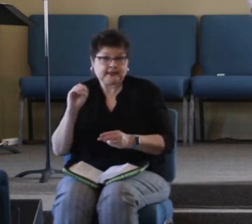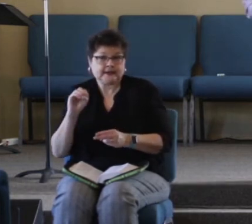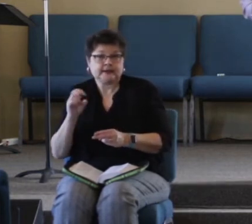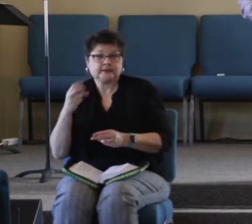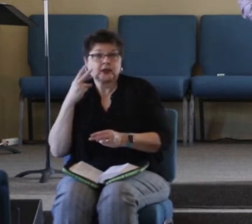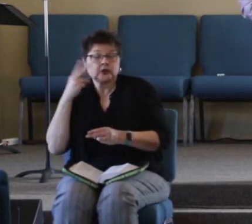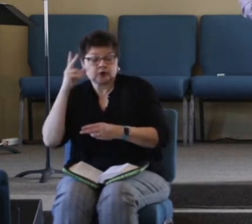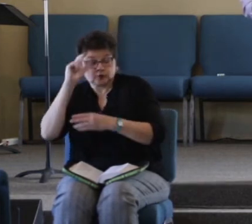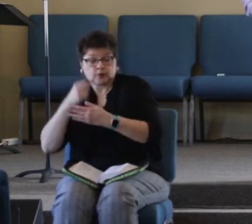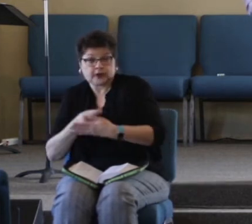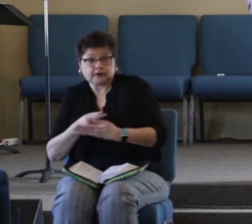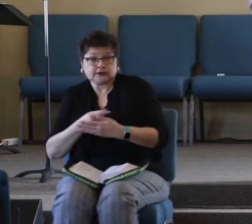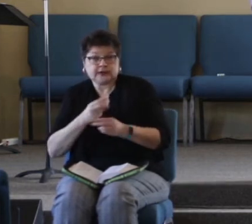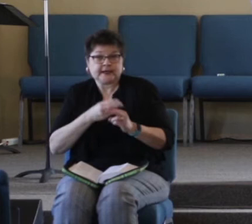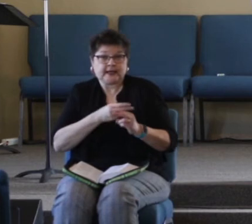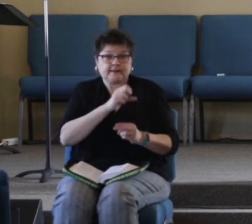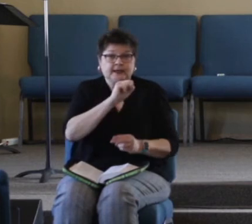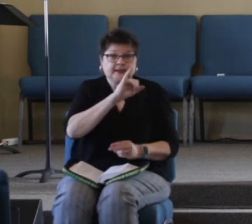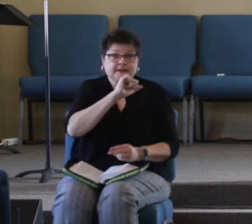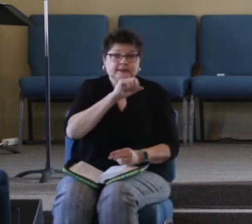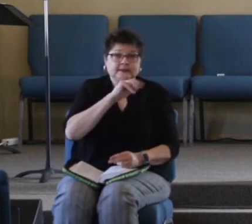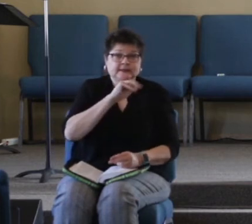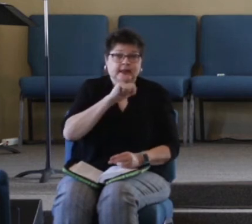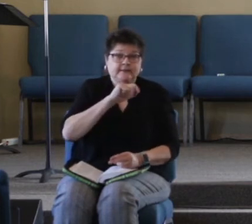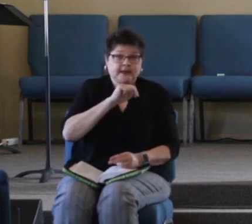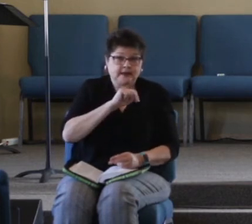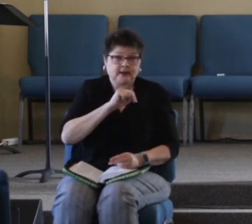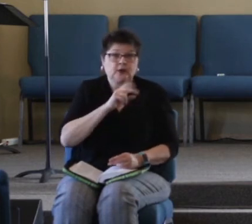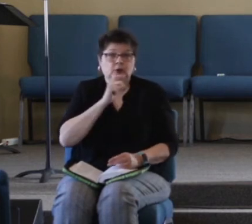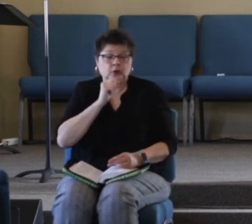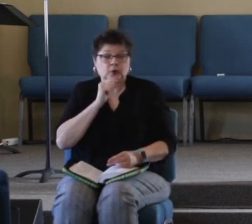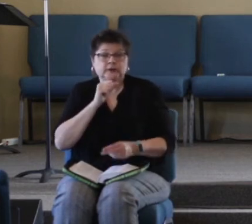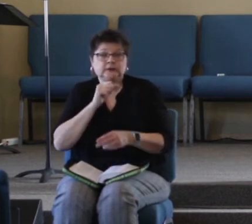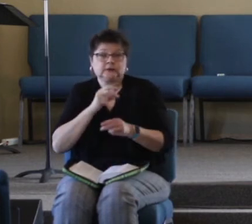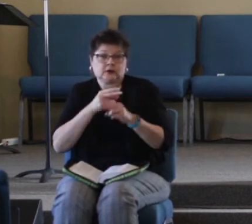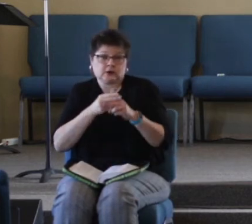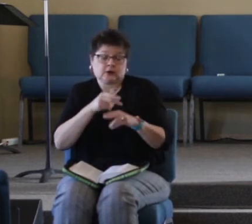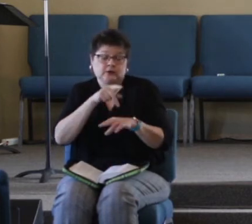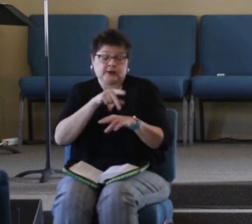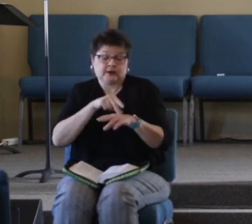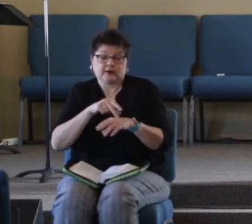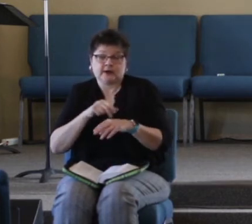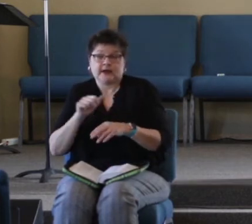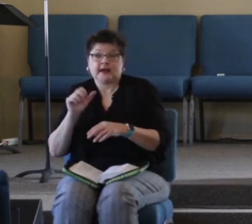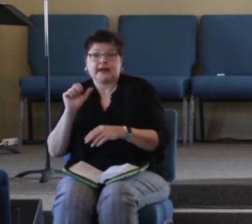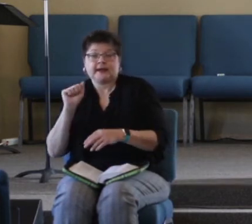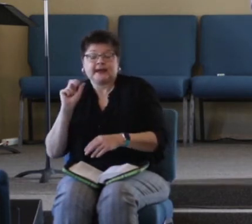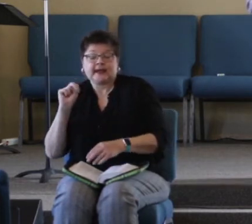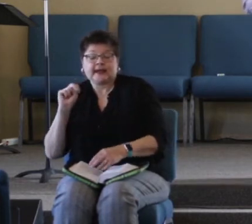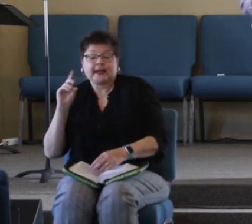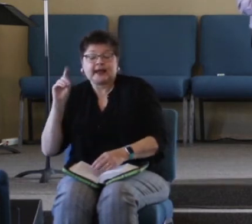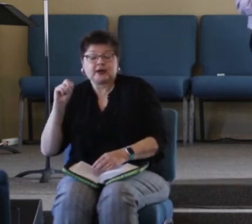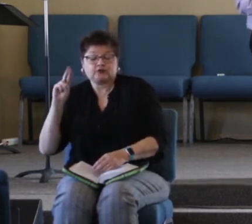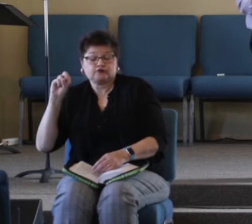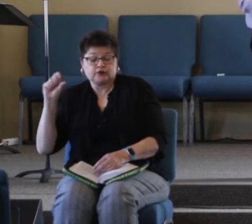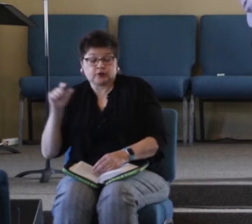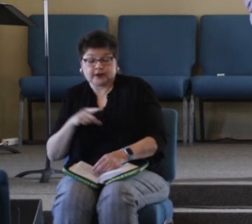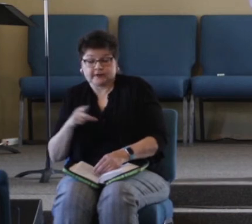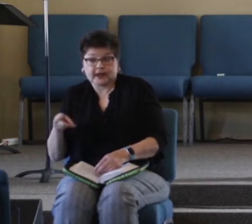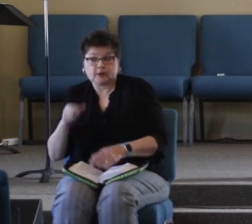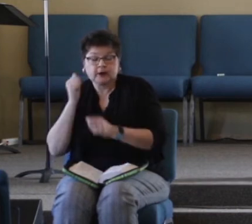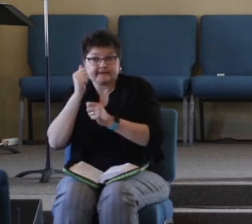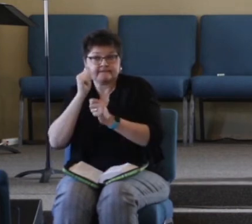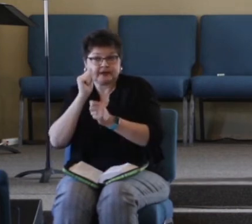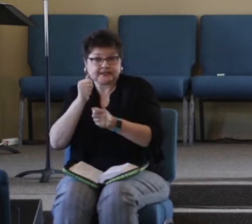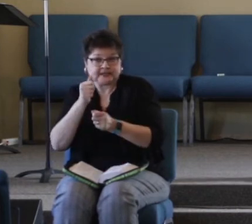his brothers, casting a net into the sea, for they were fishermen. And he said to them, follow me, and I will make